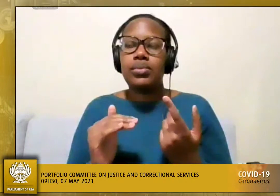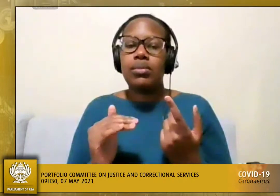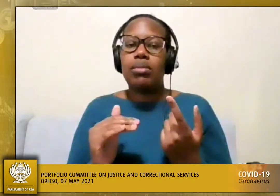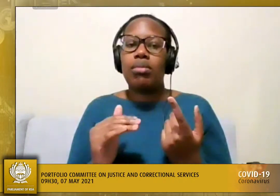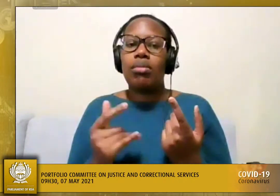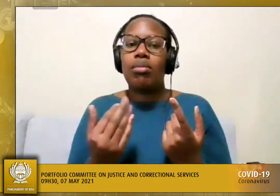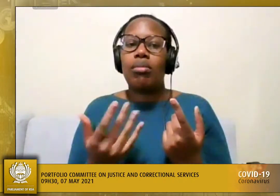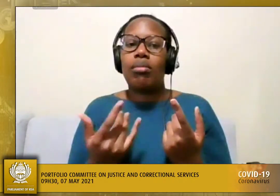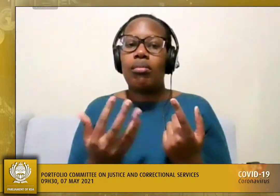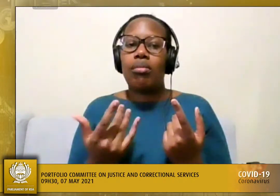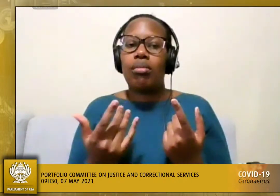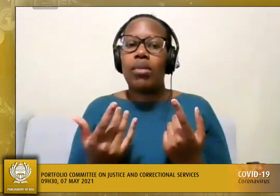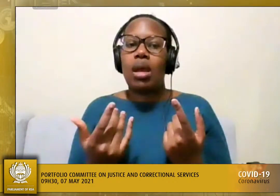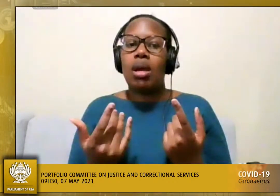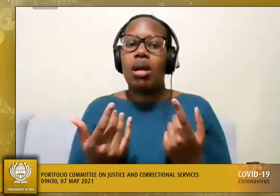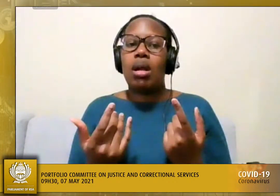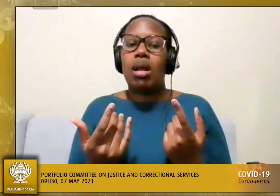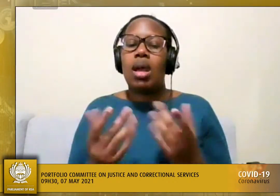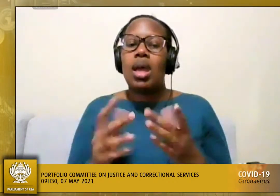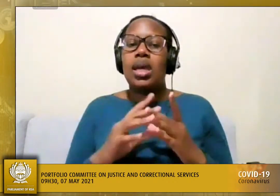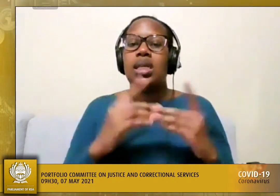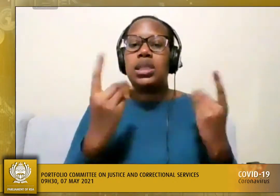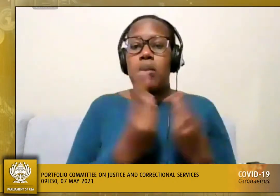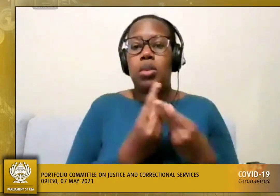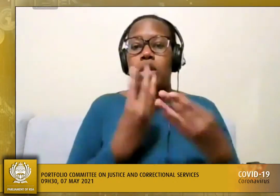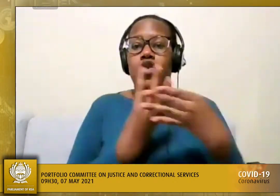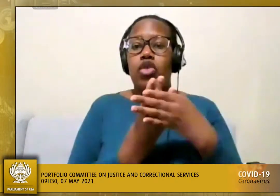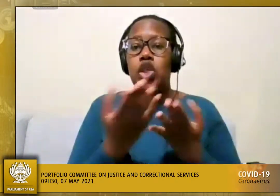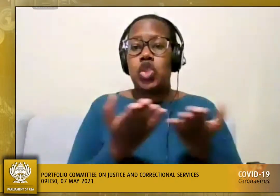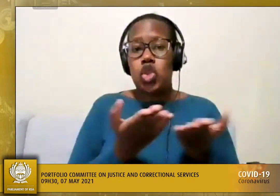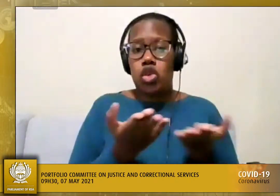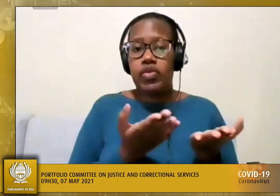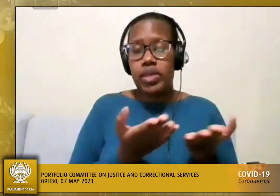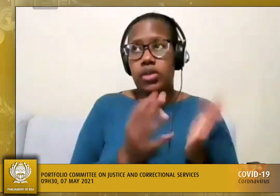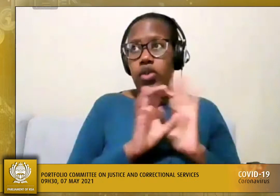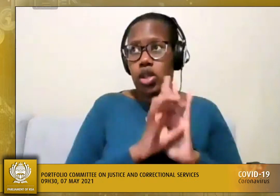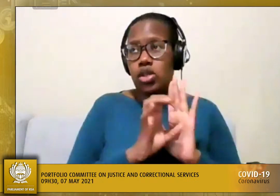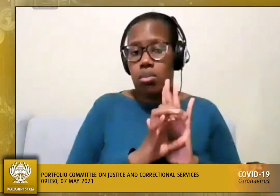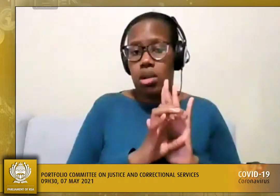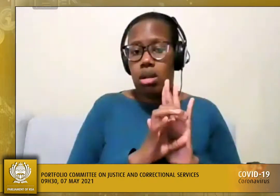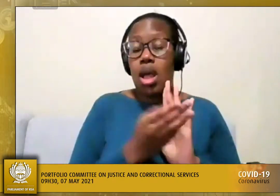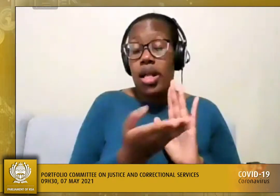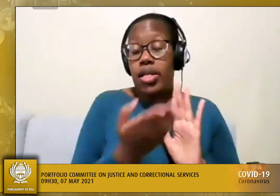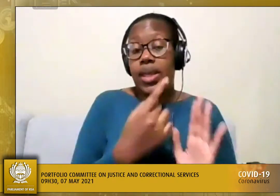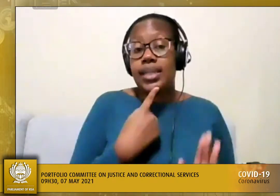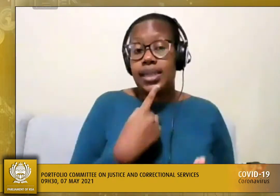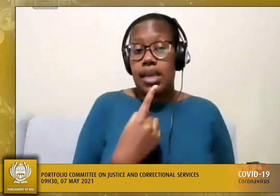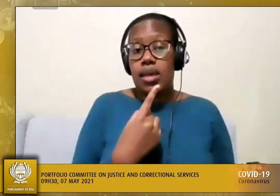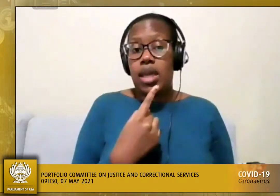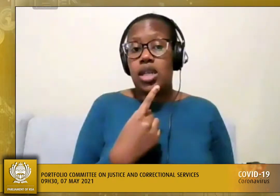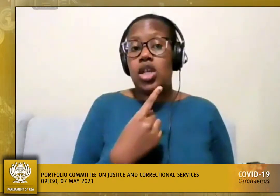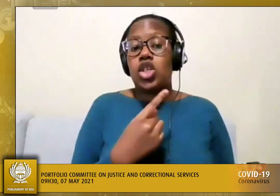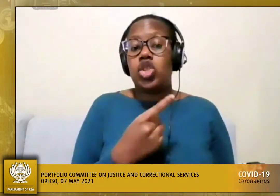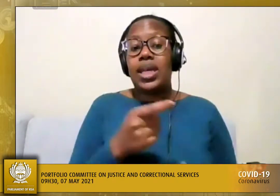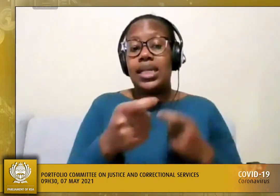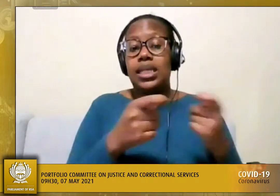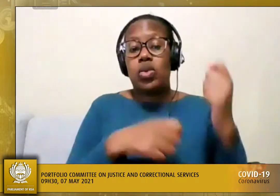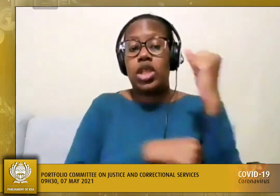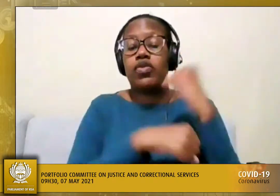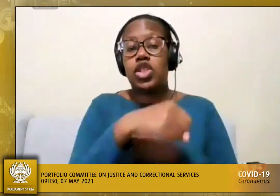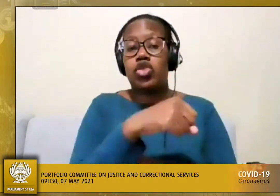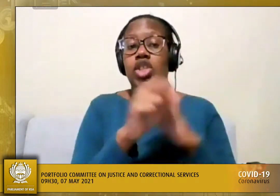um the Department of Correctional Services for instance they said that to deal with infrastructure